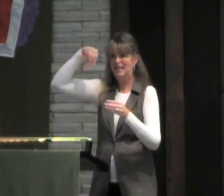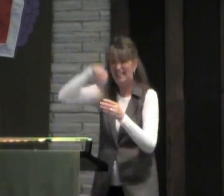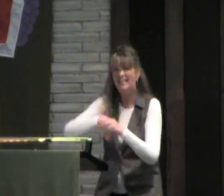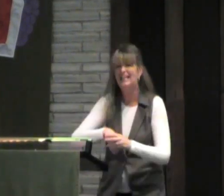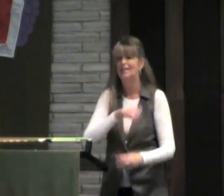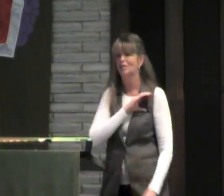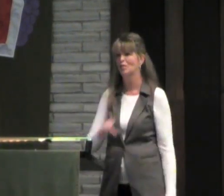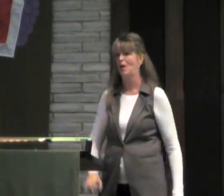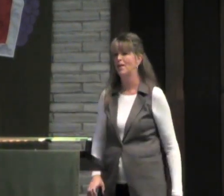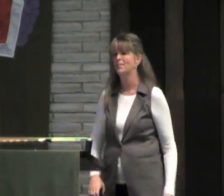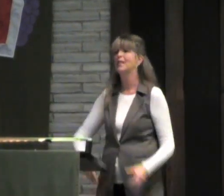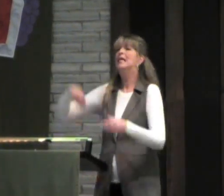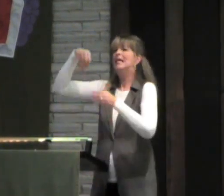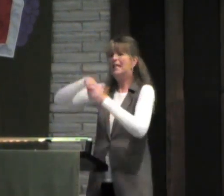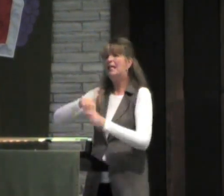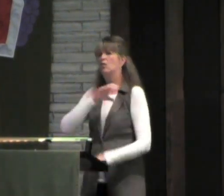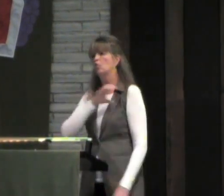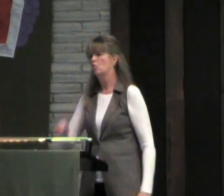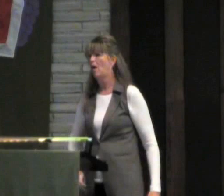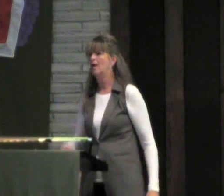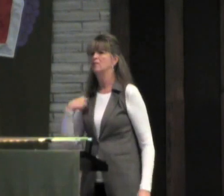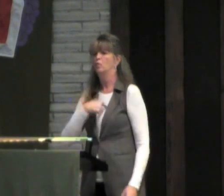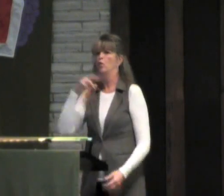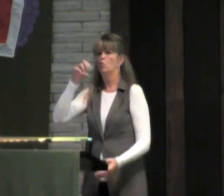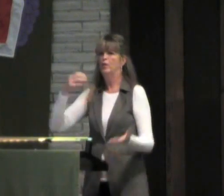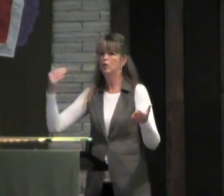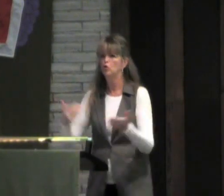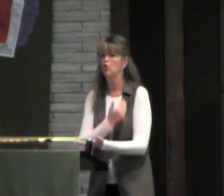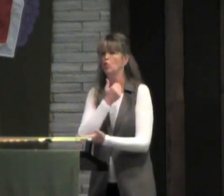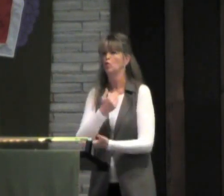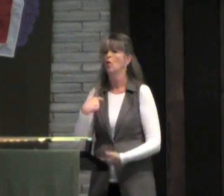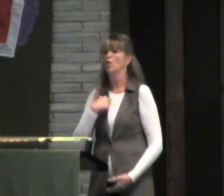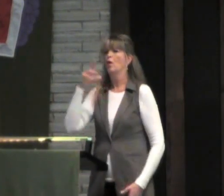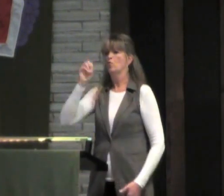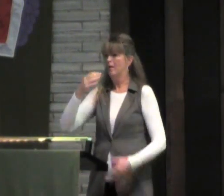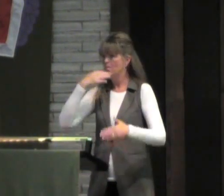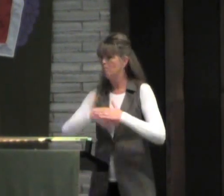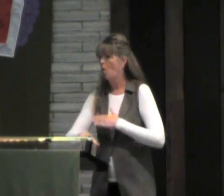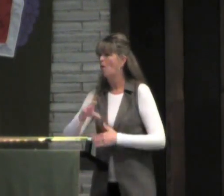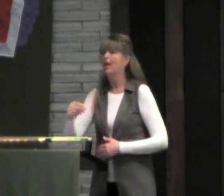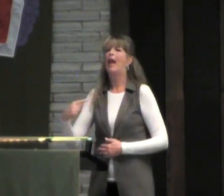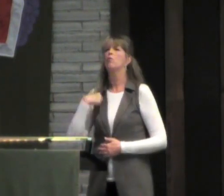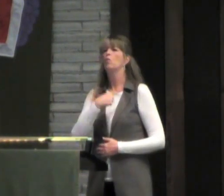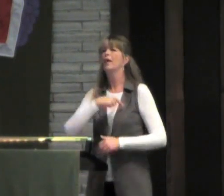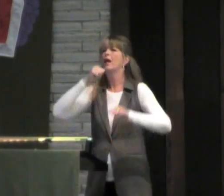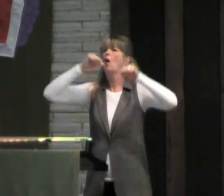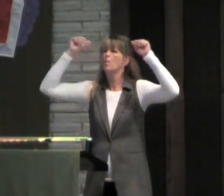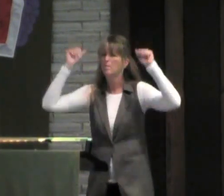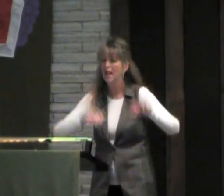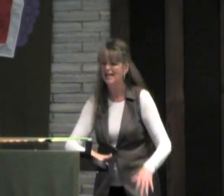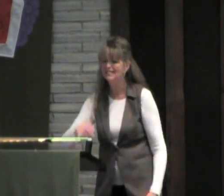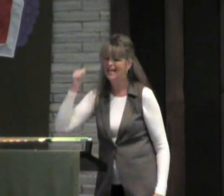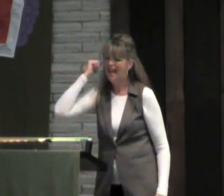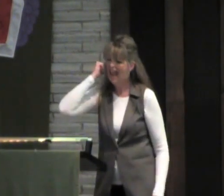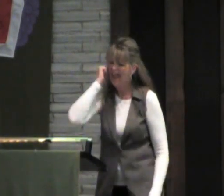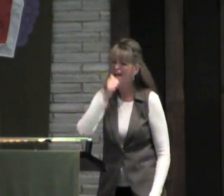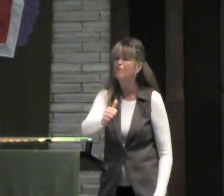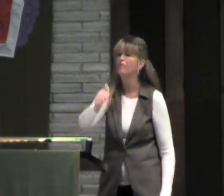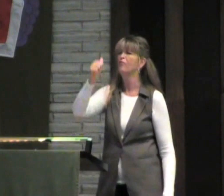have freedom in Christ. In Christ, we are made new, and we are born again, and we are